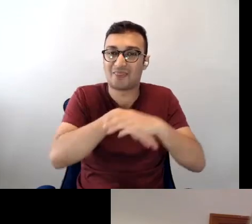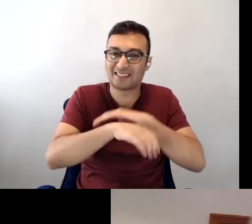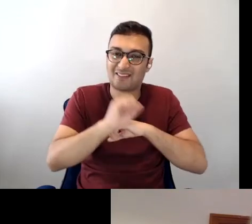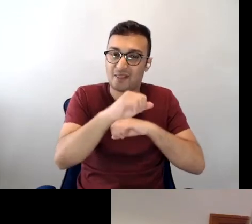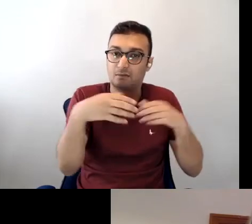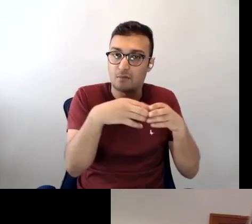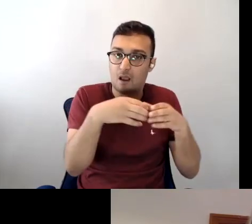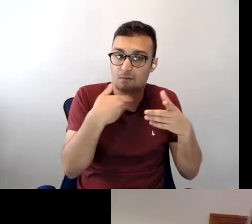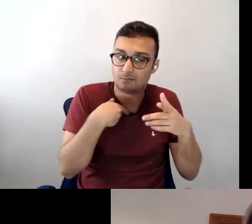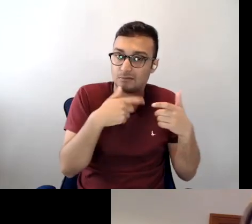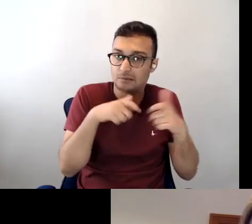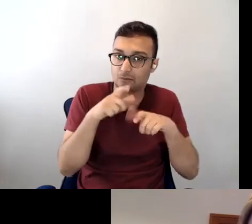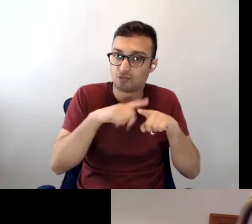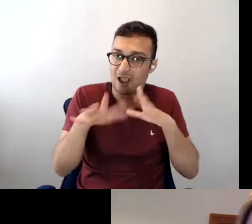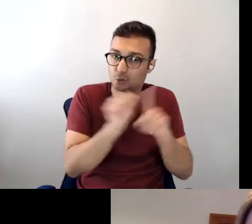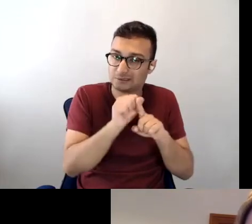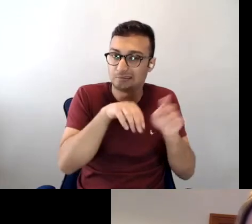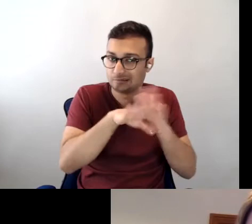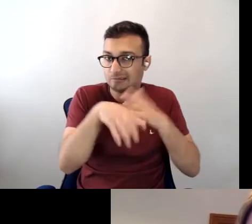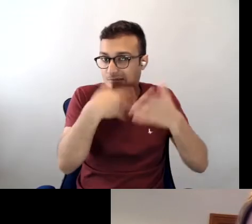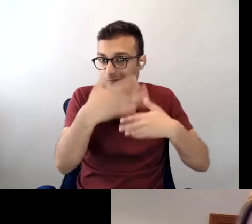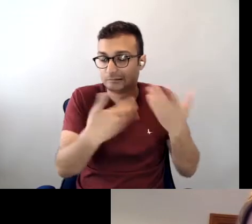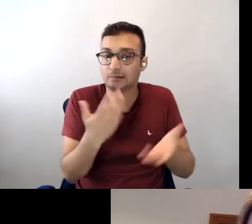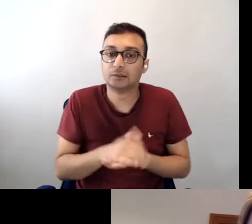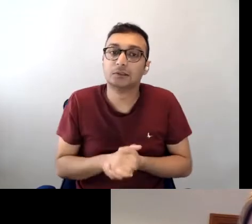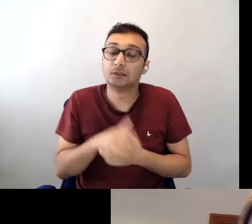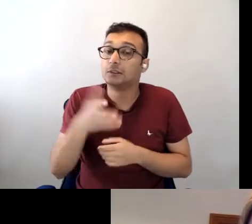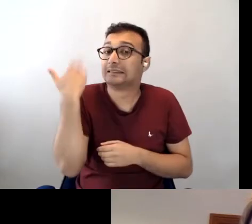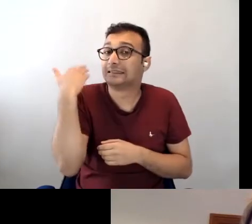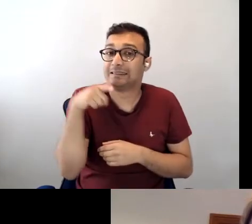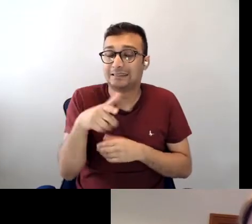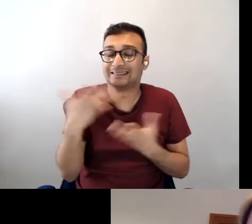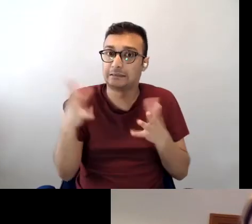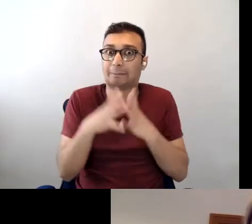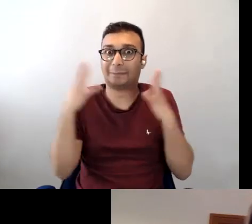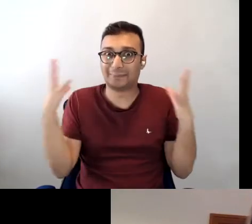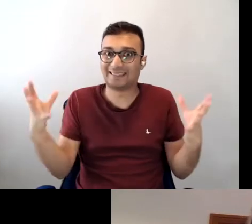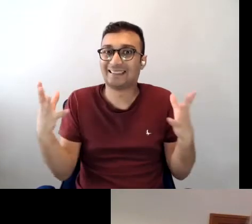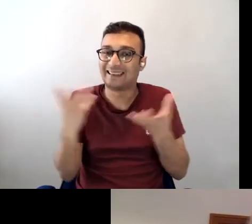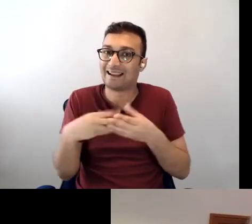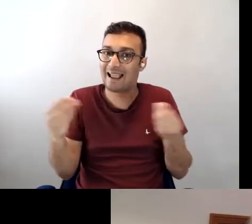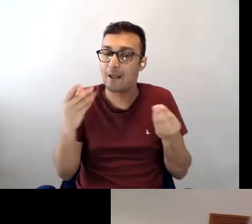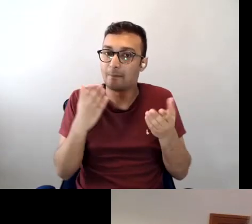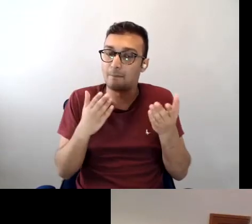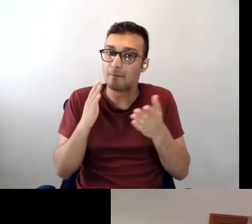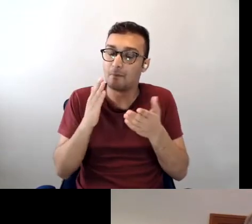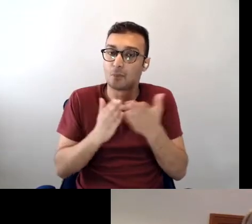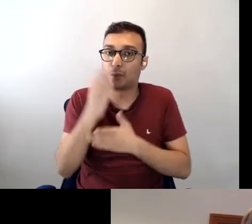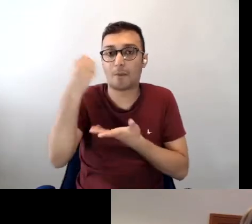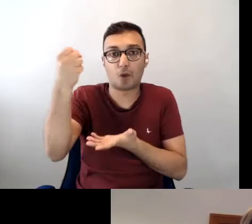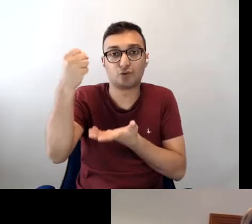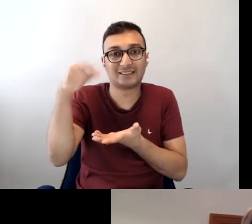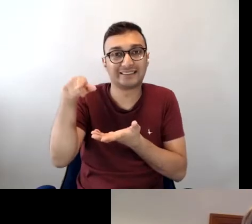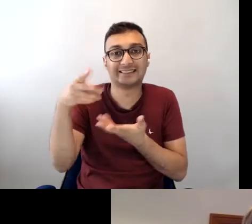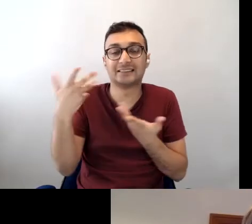part, previously there was a huge gap in budgeting or allocating budget for the